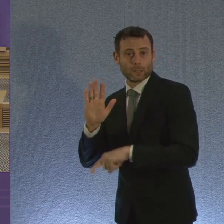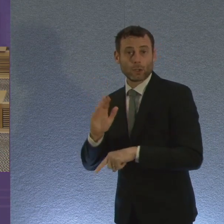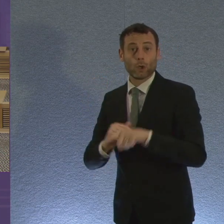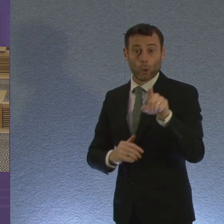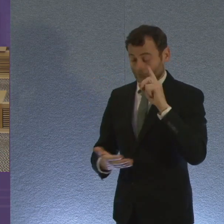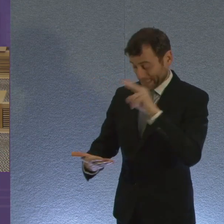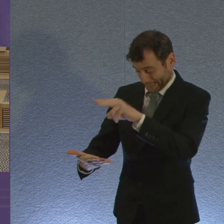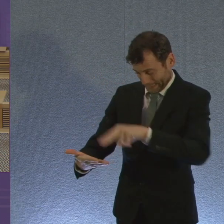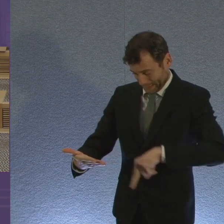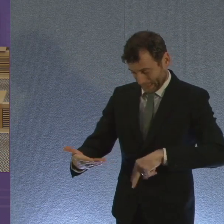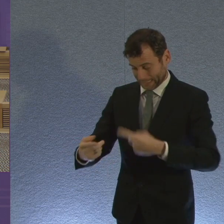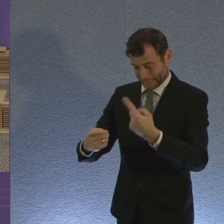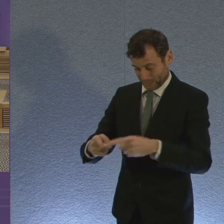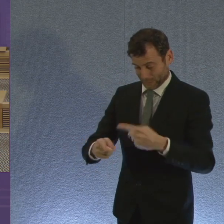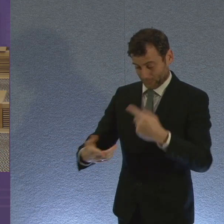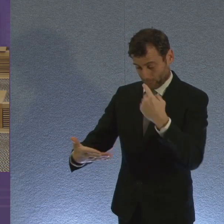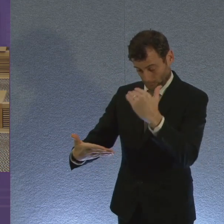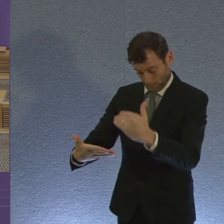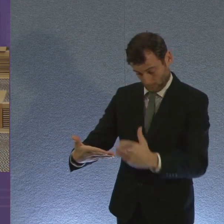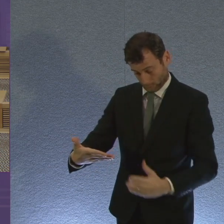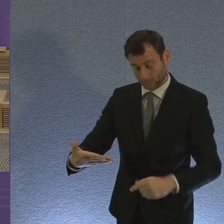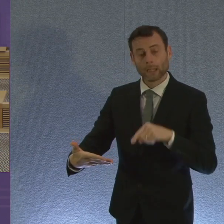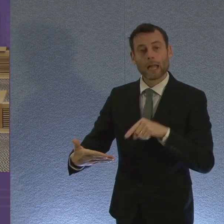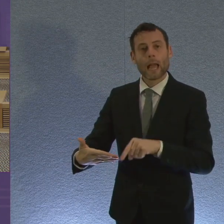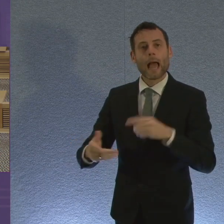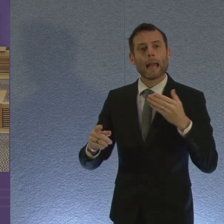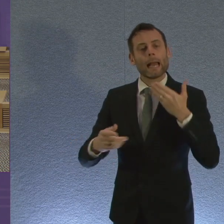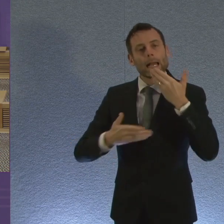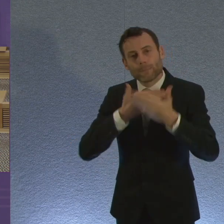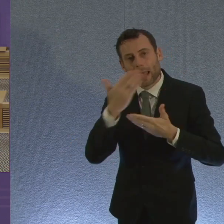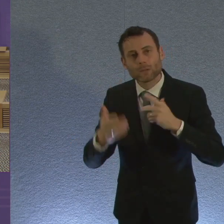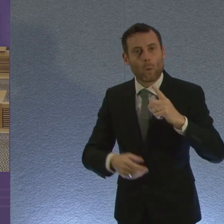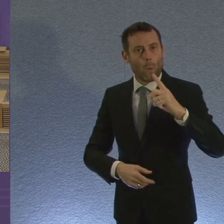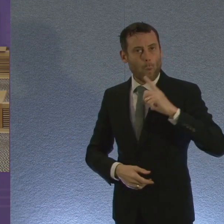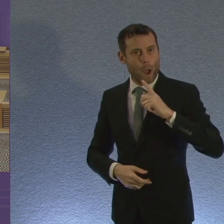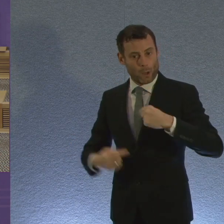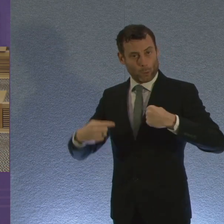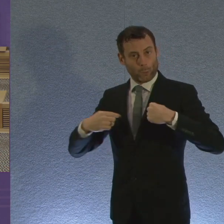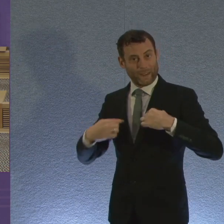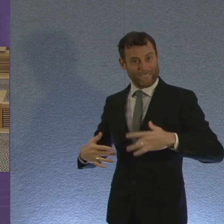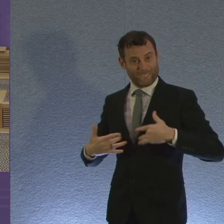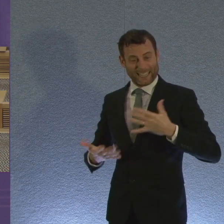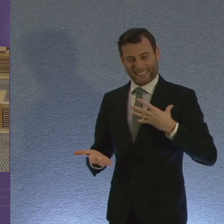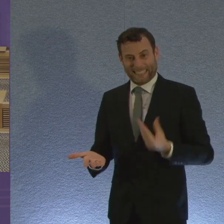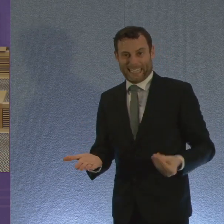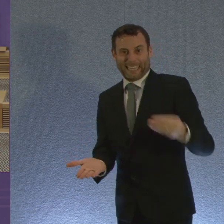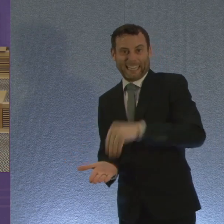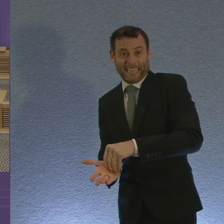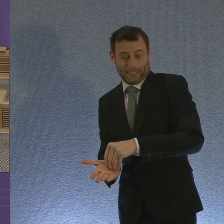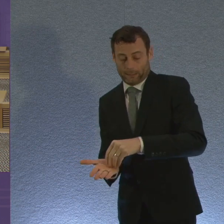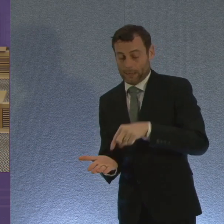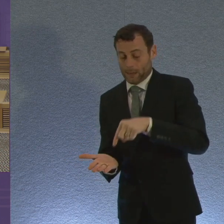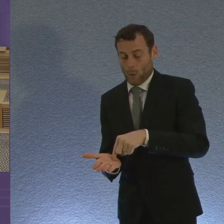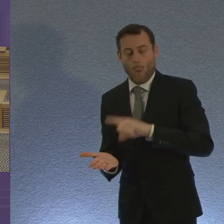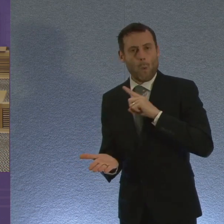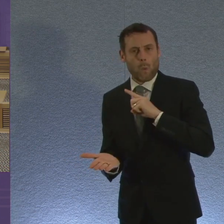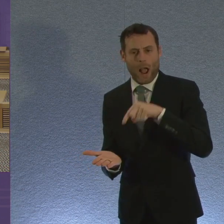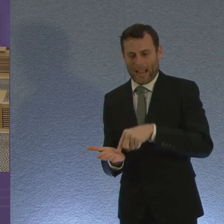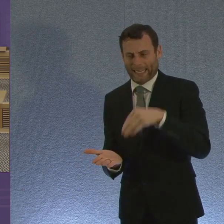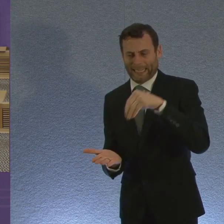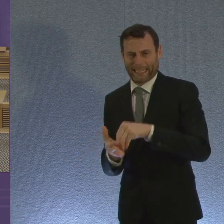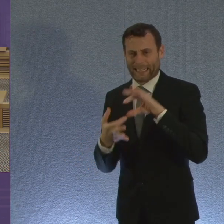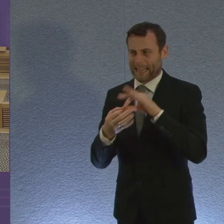the policy memorandum for this bill explicitly sets out why, in the Government's view, it is required as a result of the pandemic and why it is necessary and